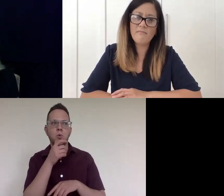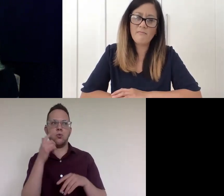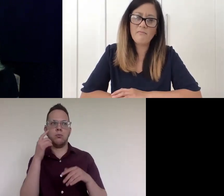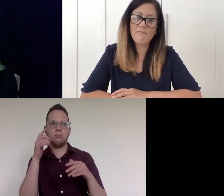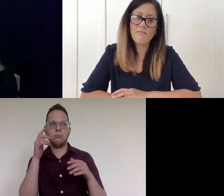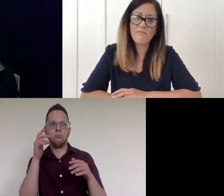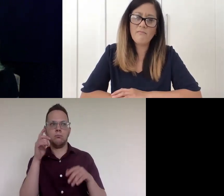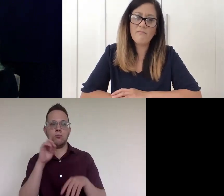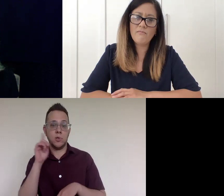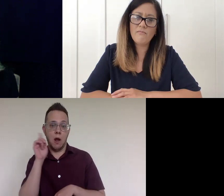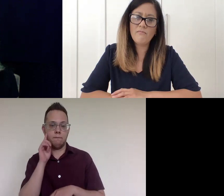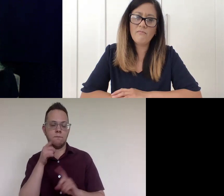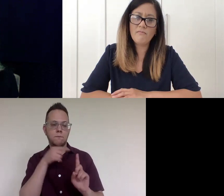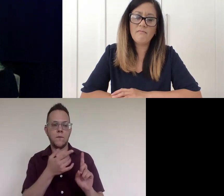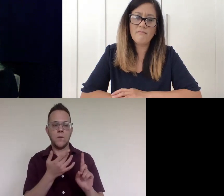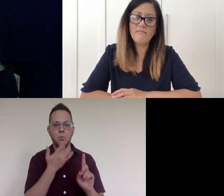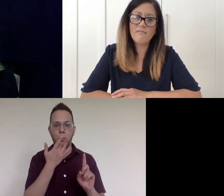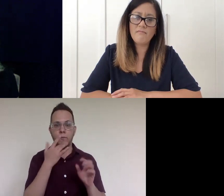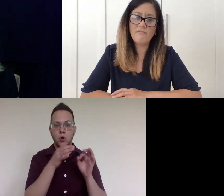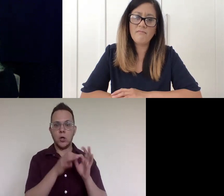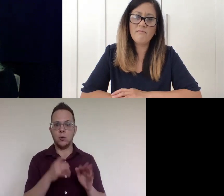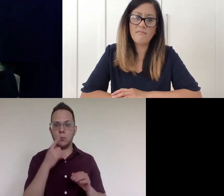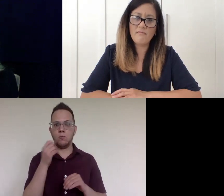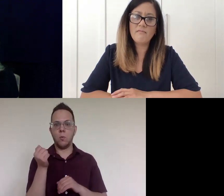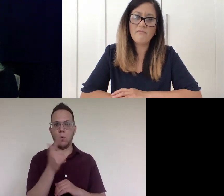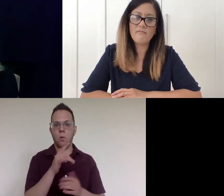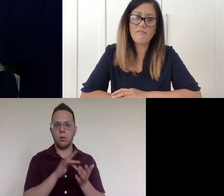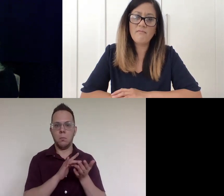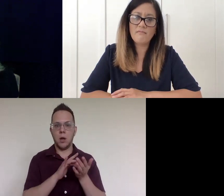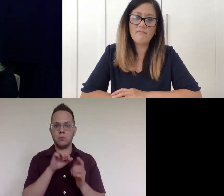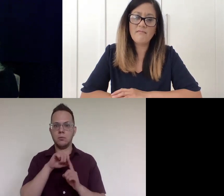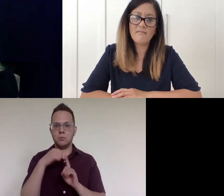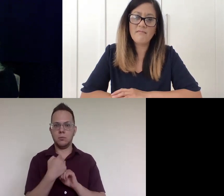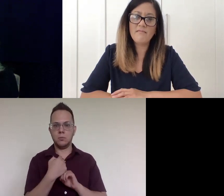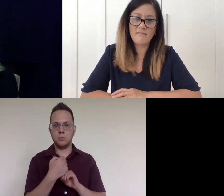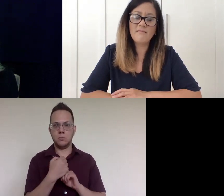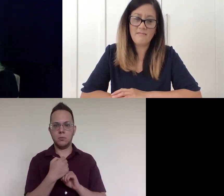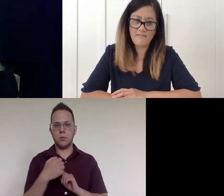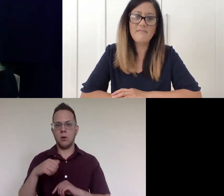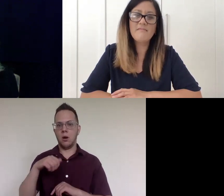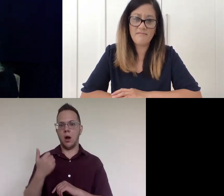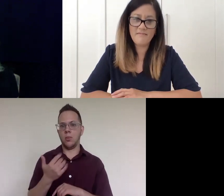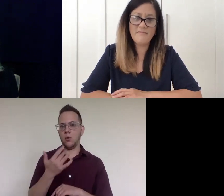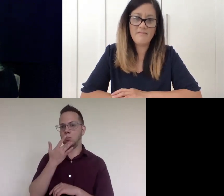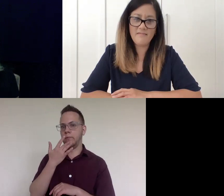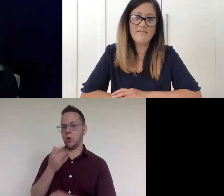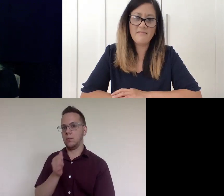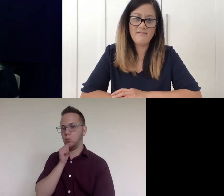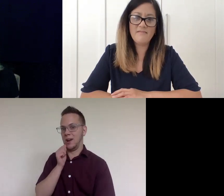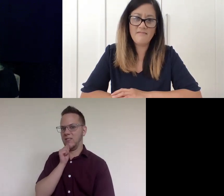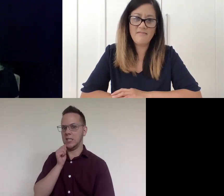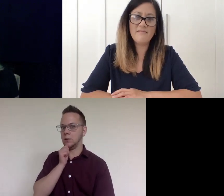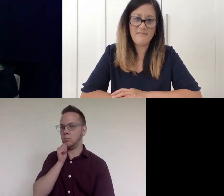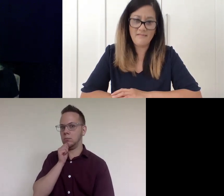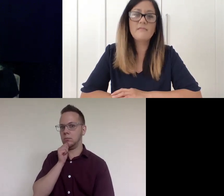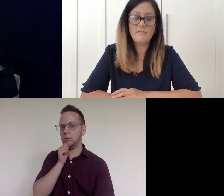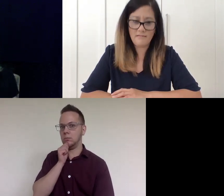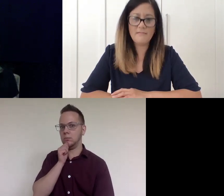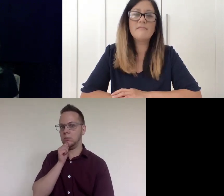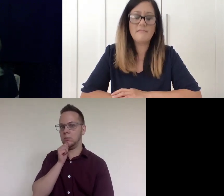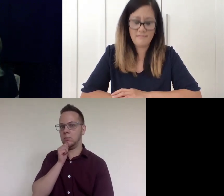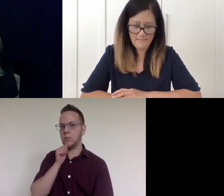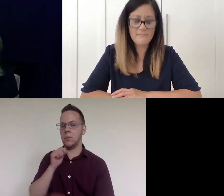their entire medical appointments in every medical setting. But, there are other people who really prefer to